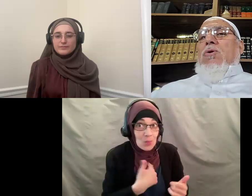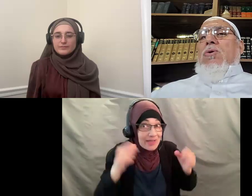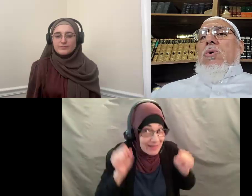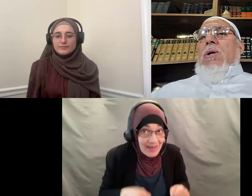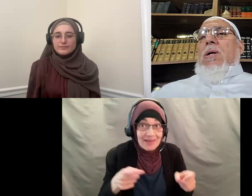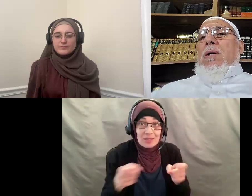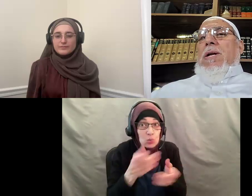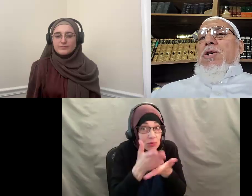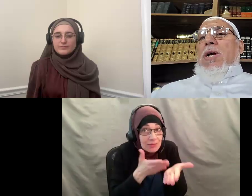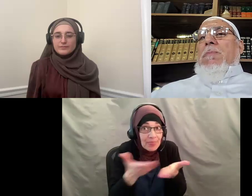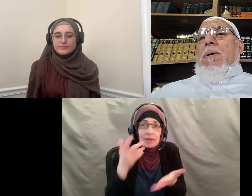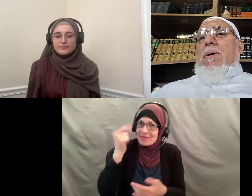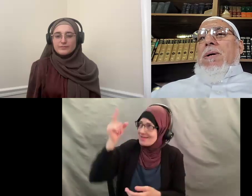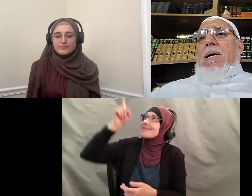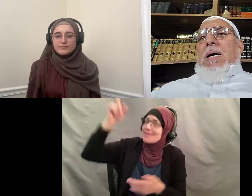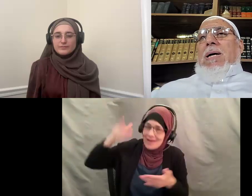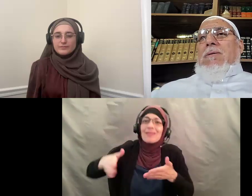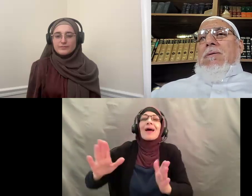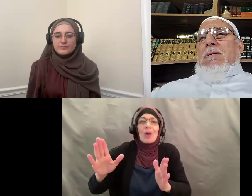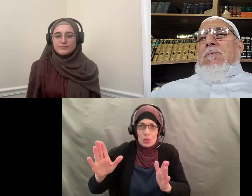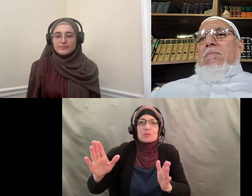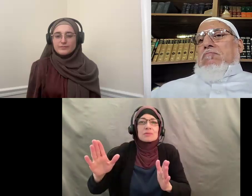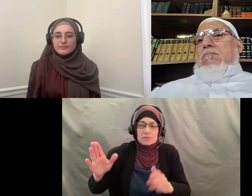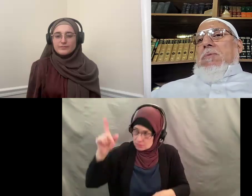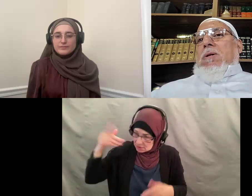manipulate, control, reshape, and